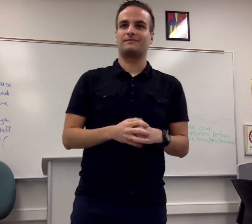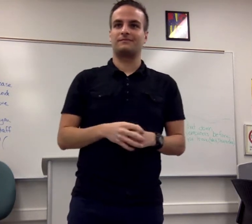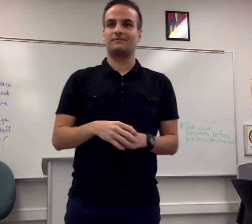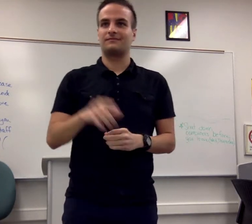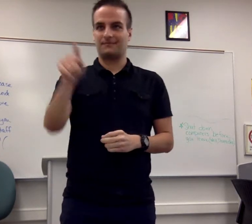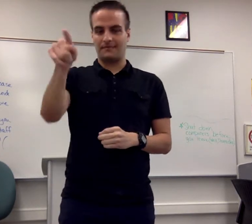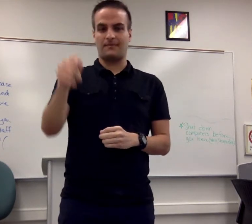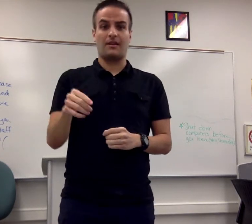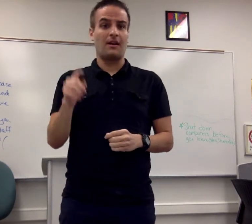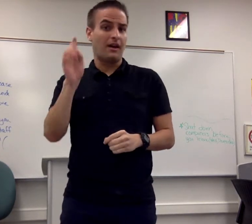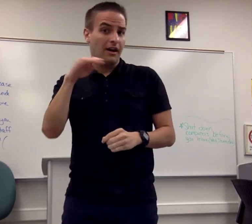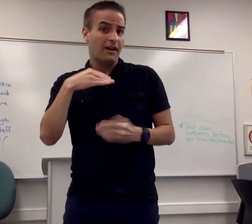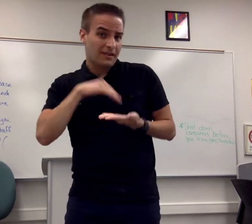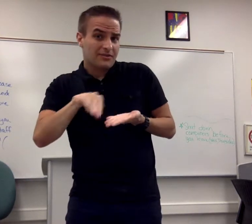Excuse me.